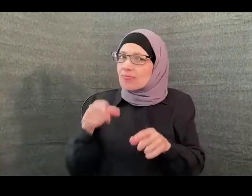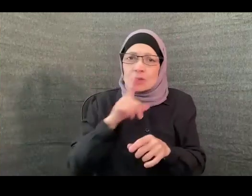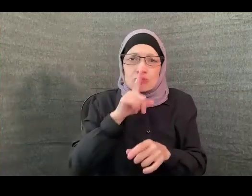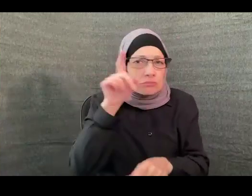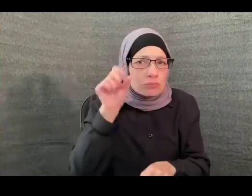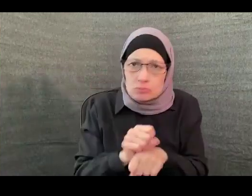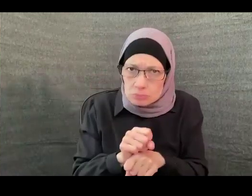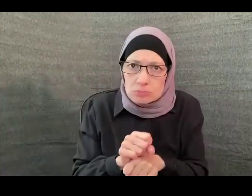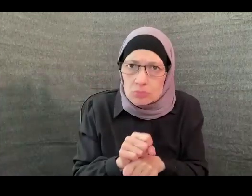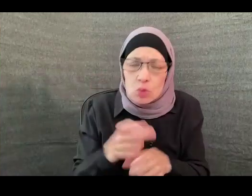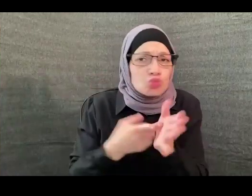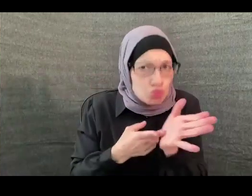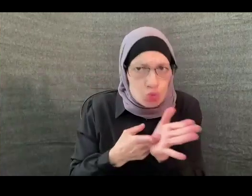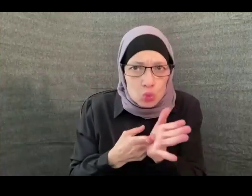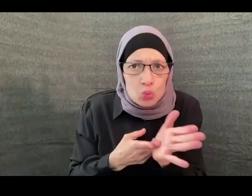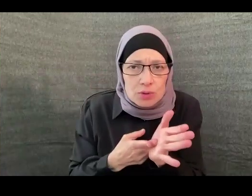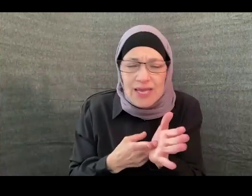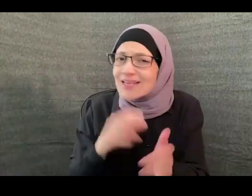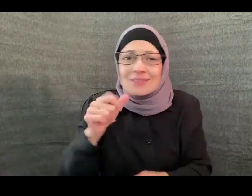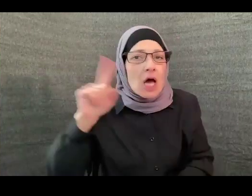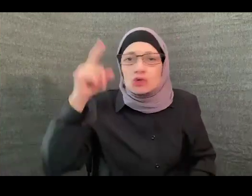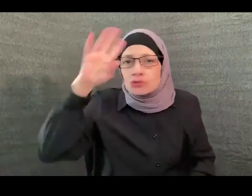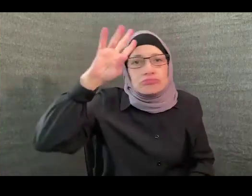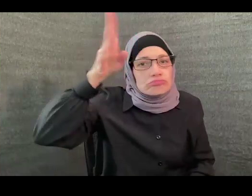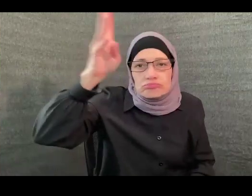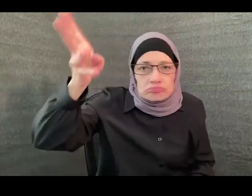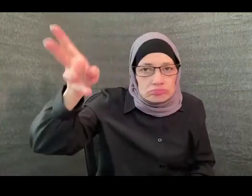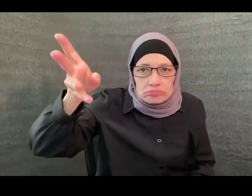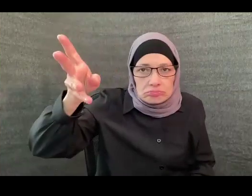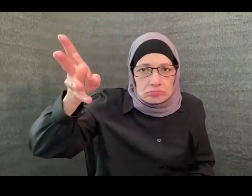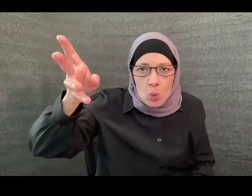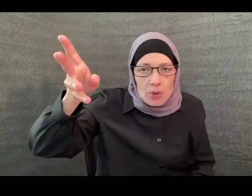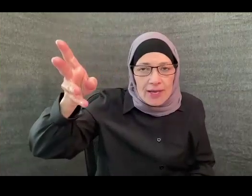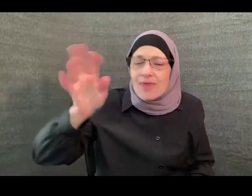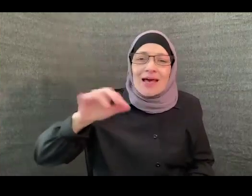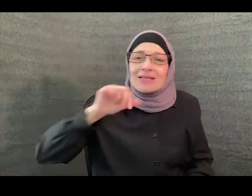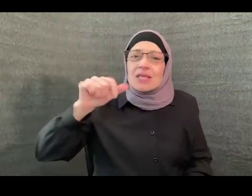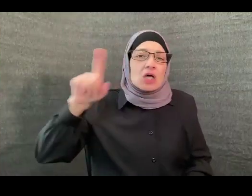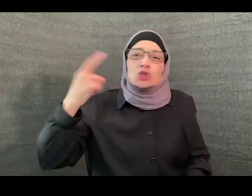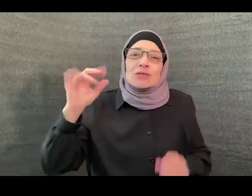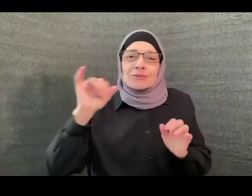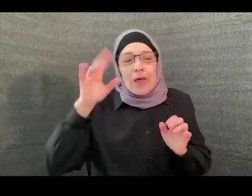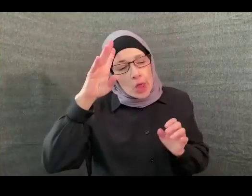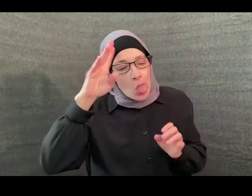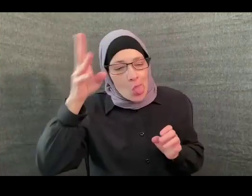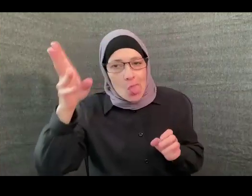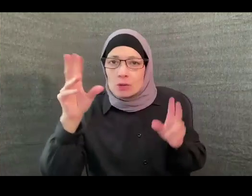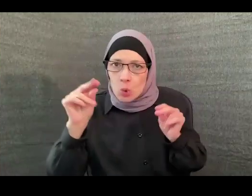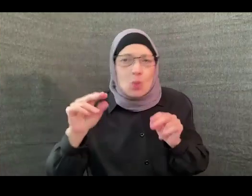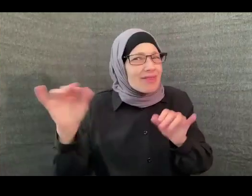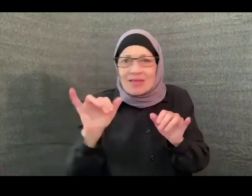true as our ability to see things. This is as our ability to digest